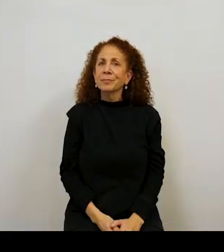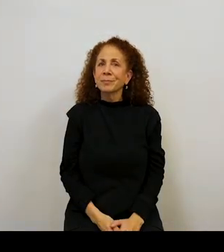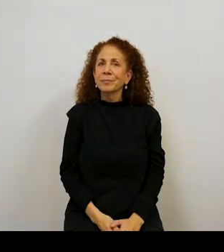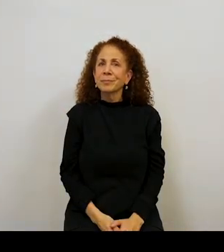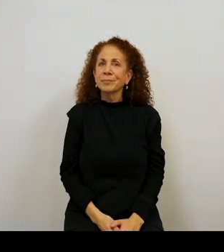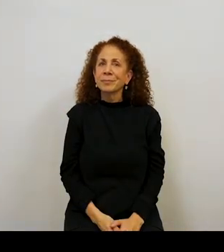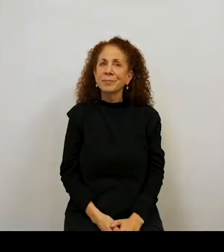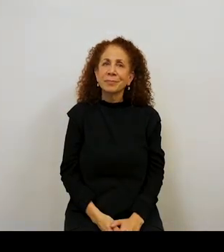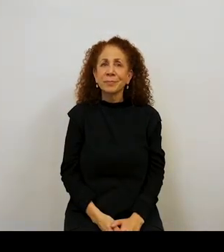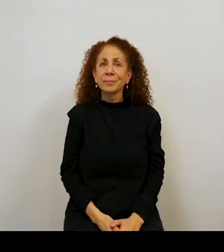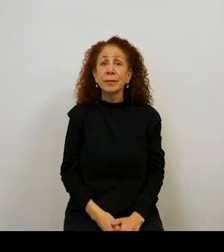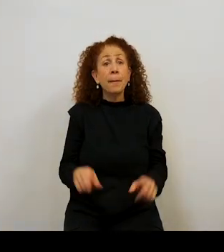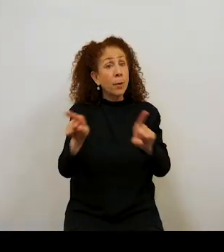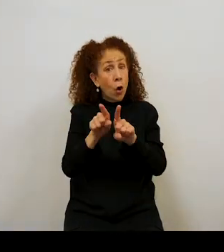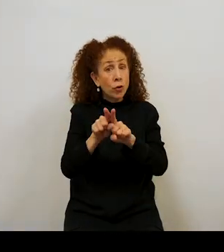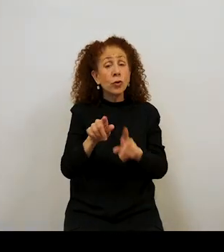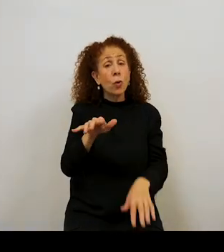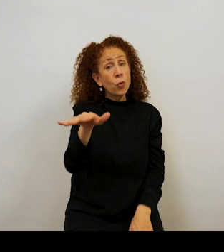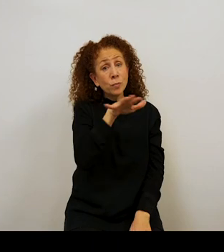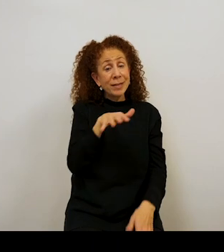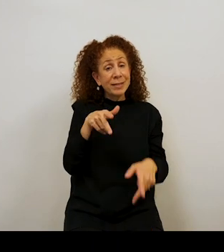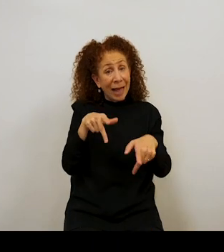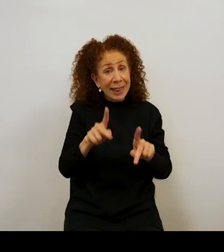But there are also spaces that allow transgression.